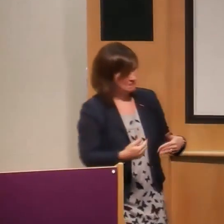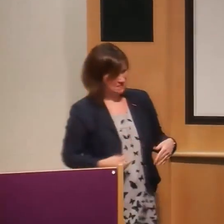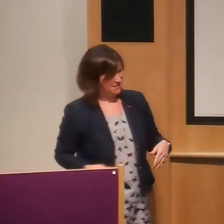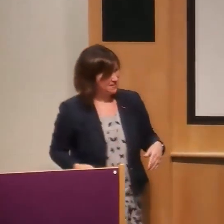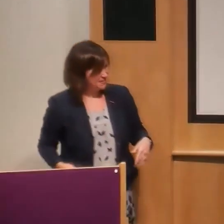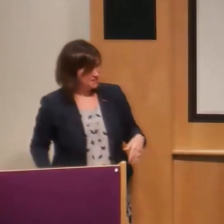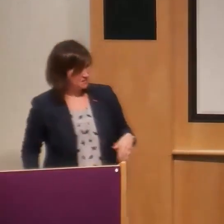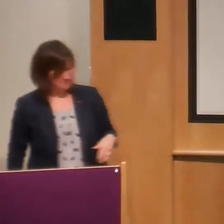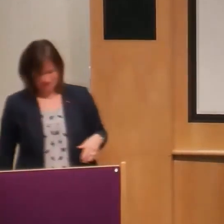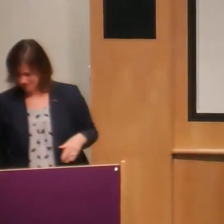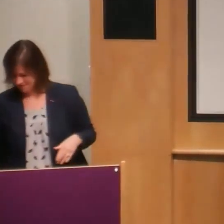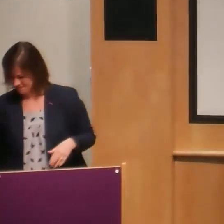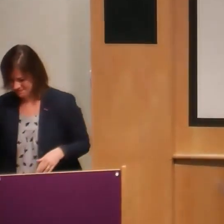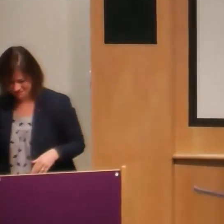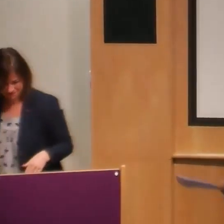further ado, I'll hand over to Sue.